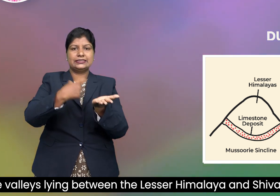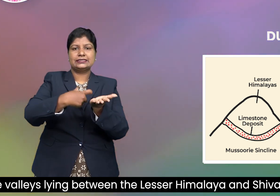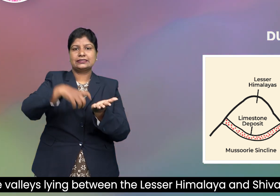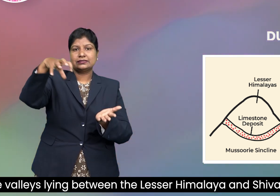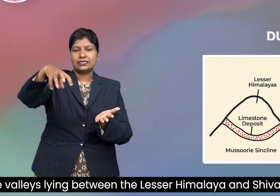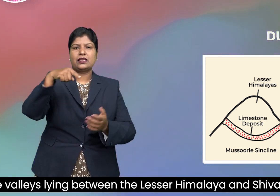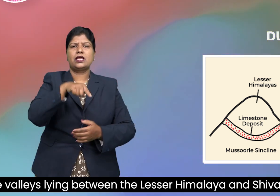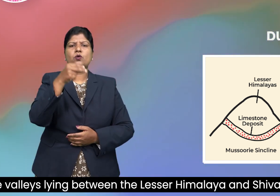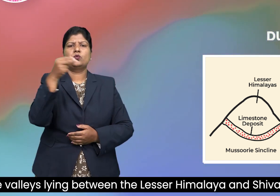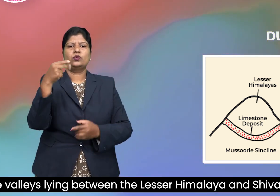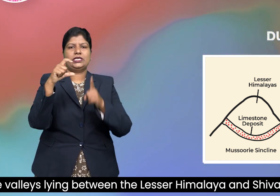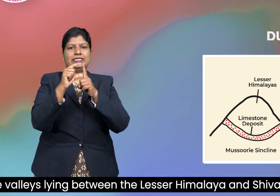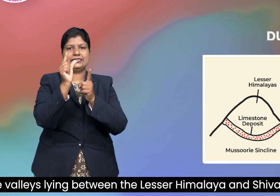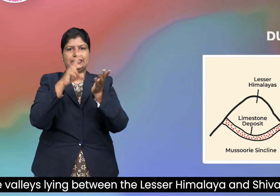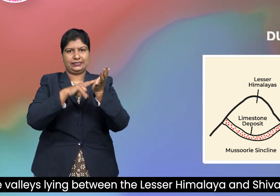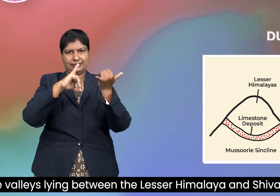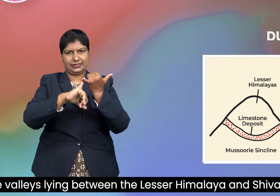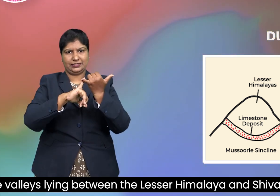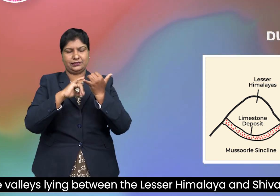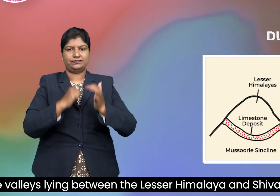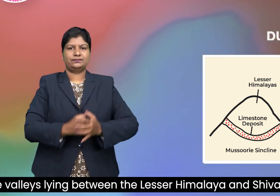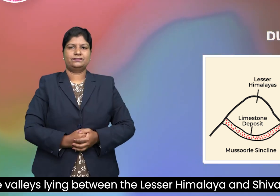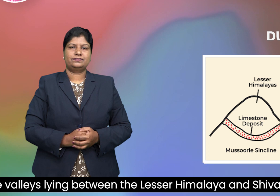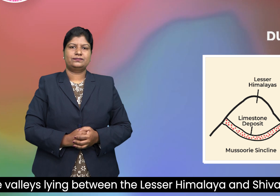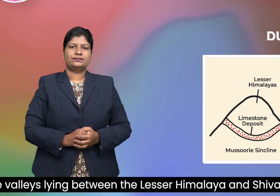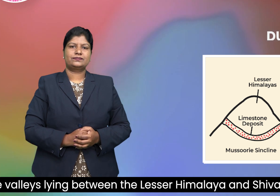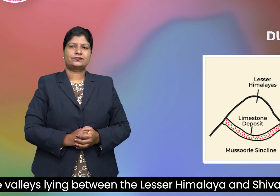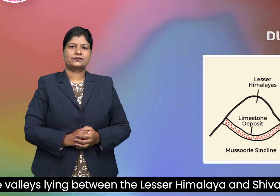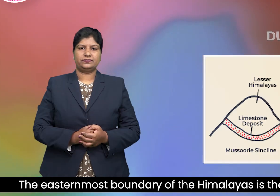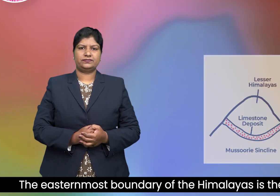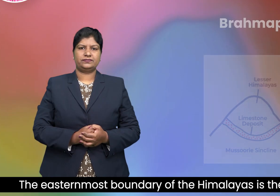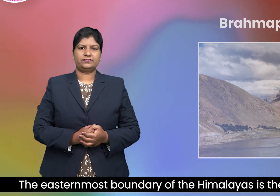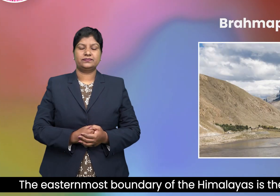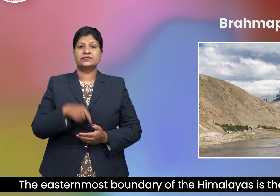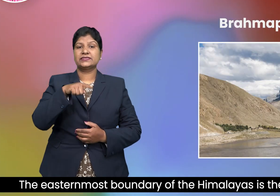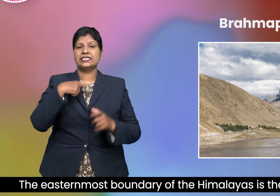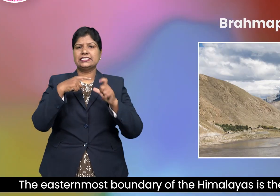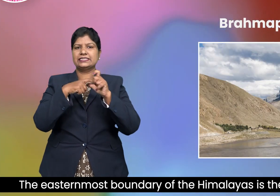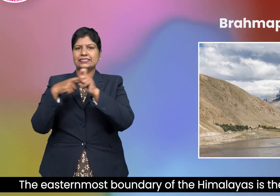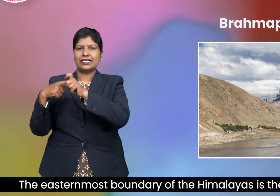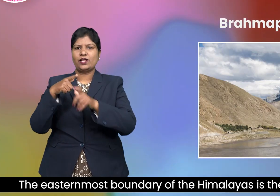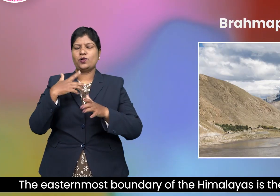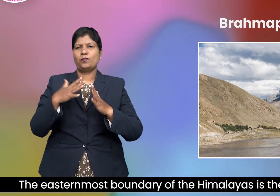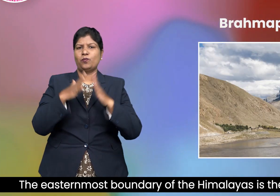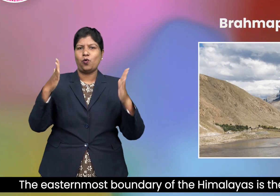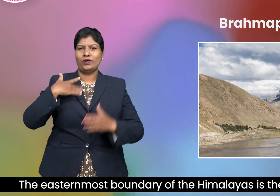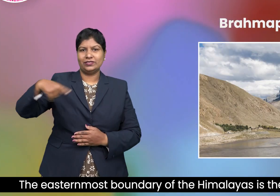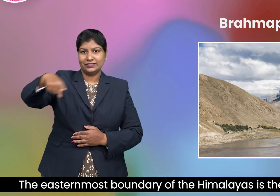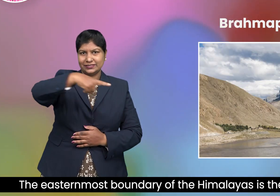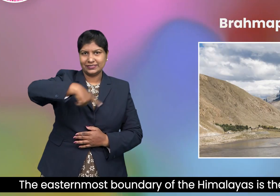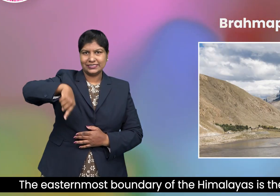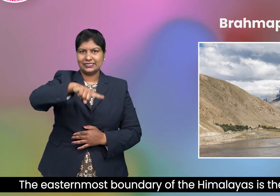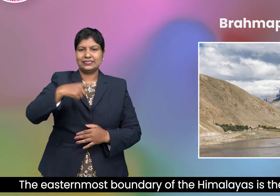the east and most boundary of the